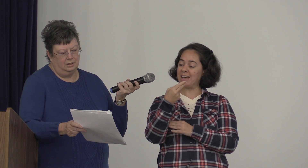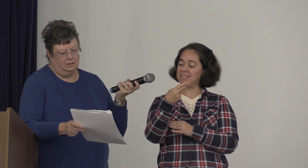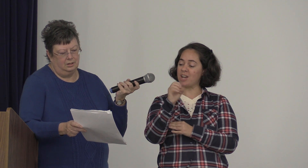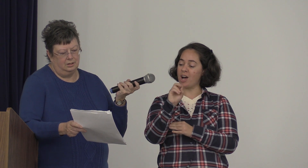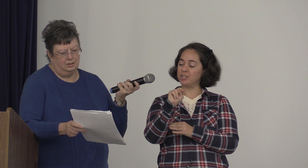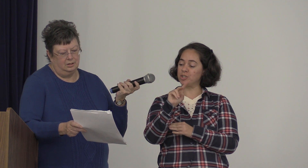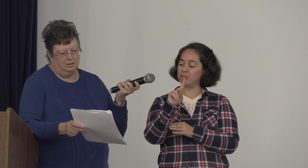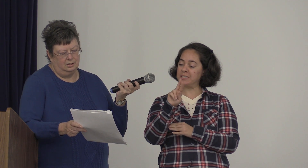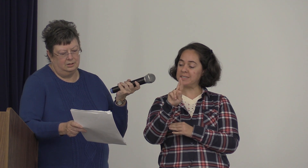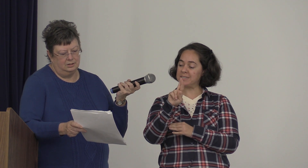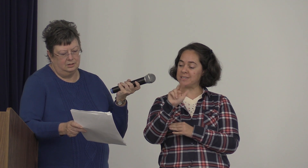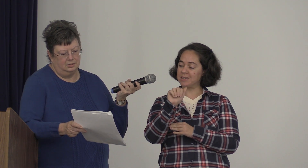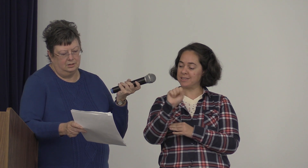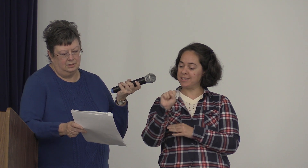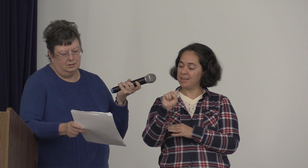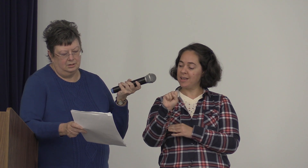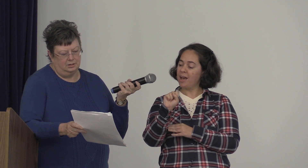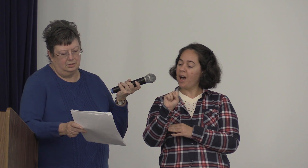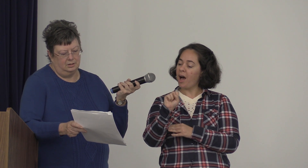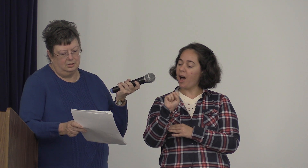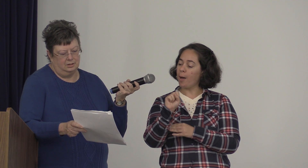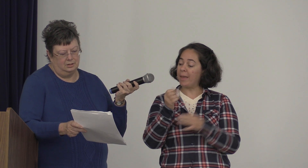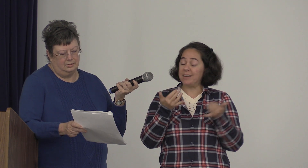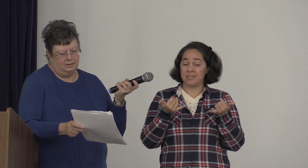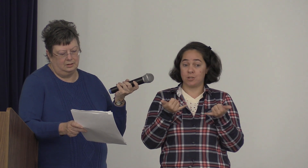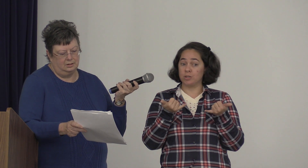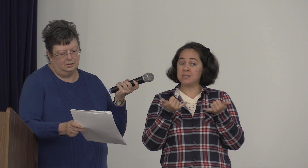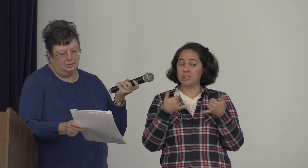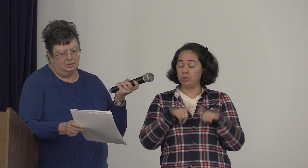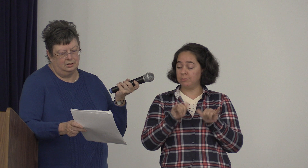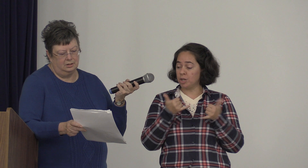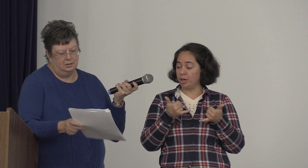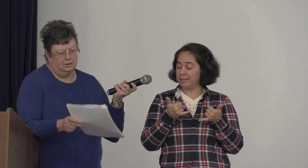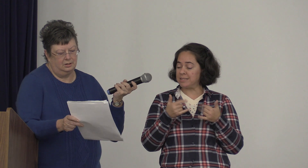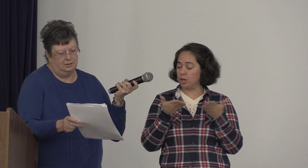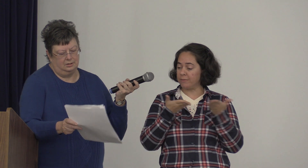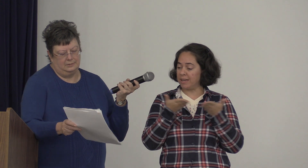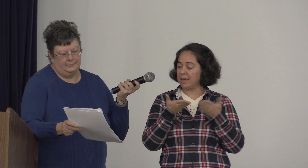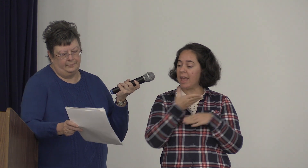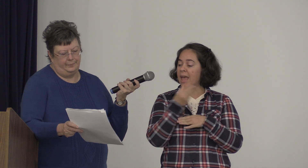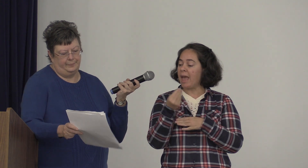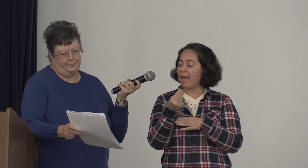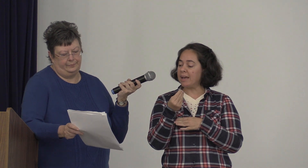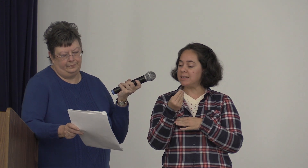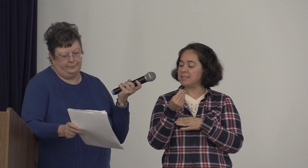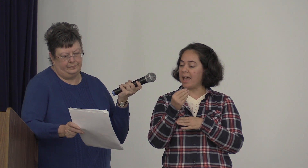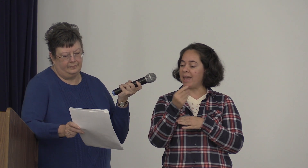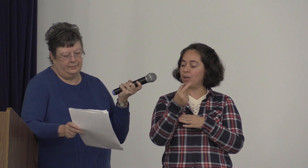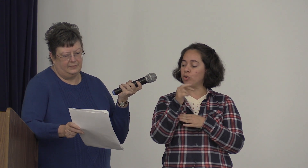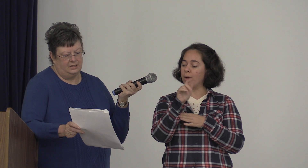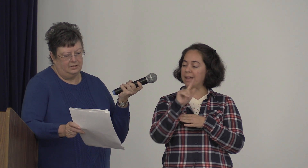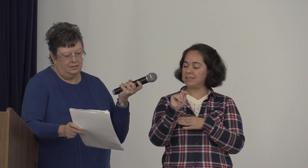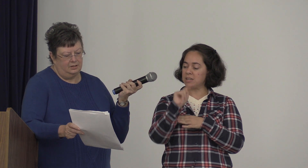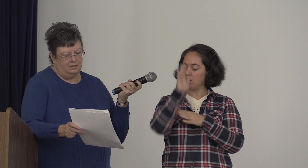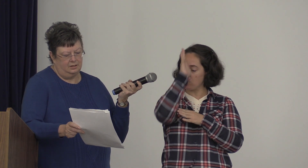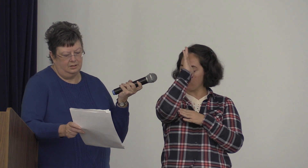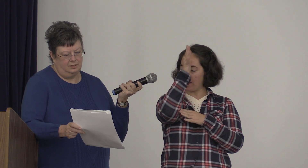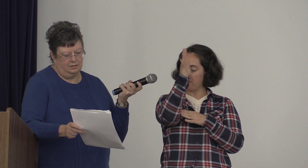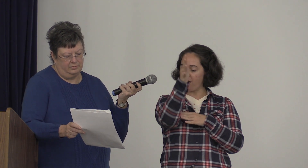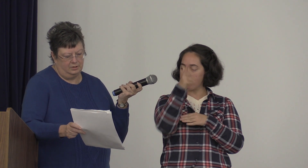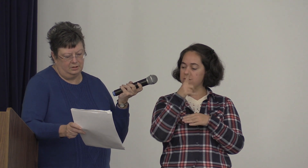Qatar and Honduras and is still currently serving, and a